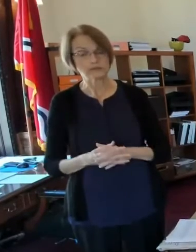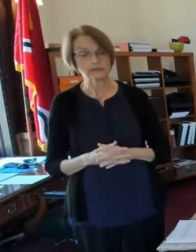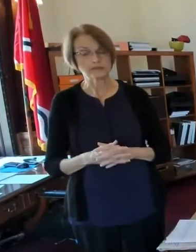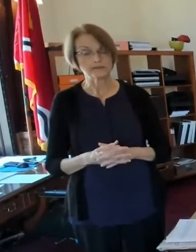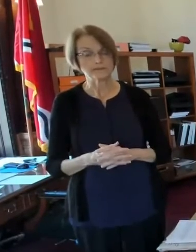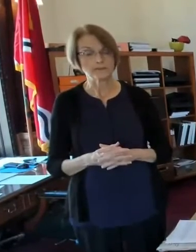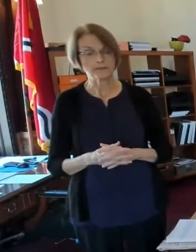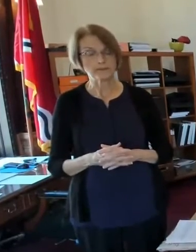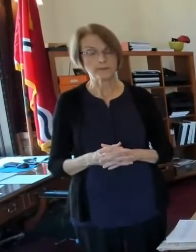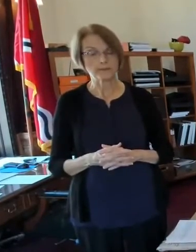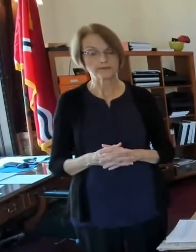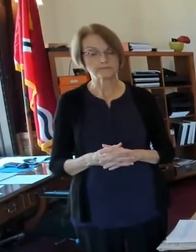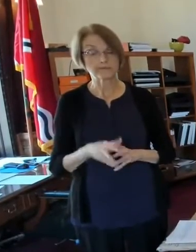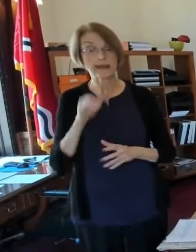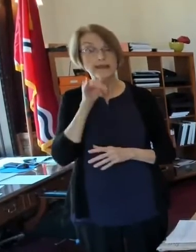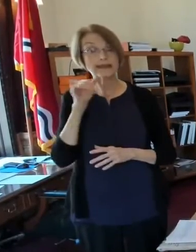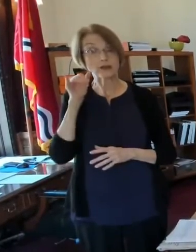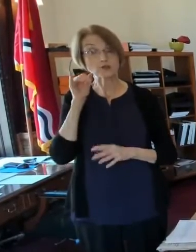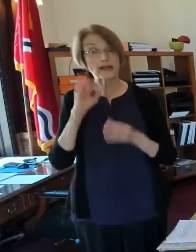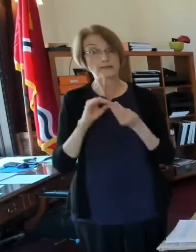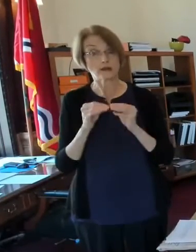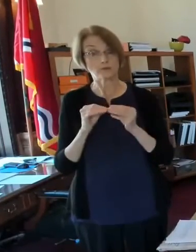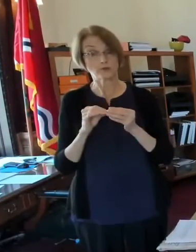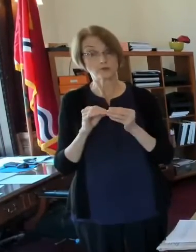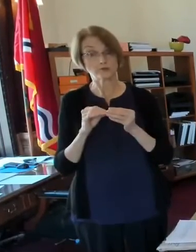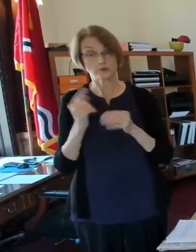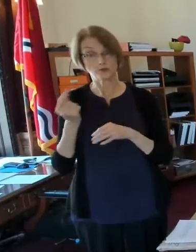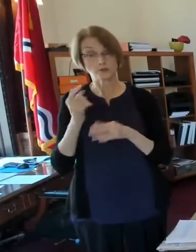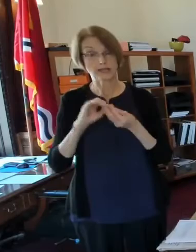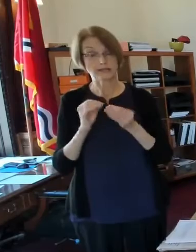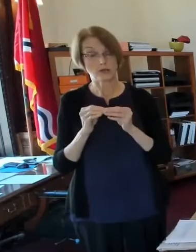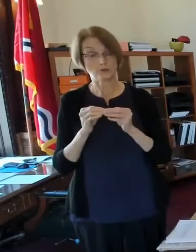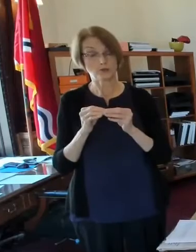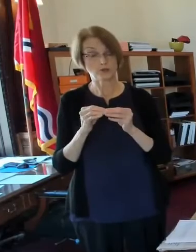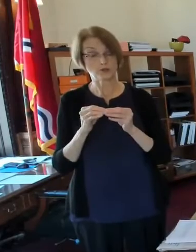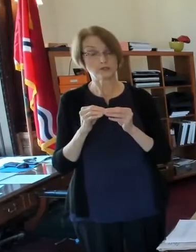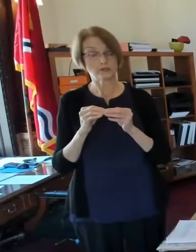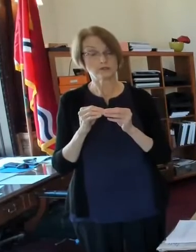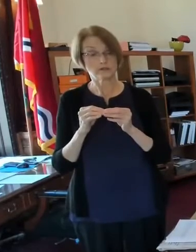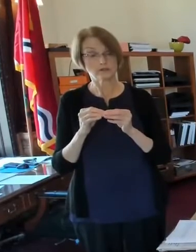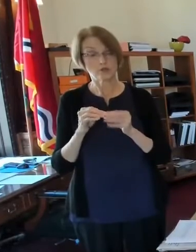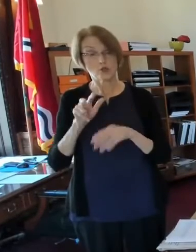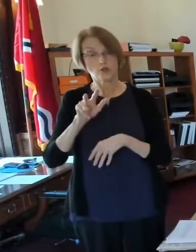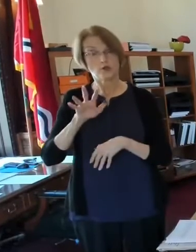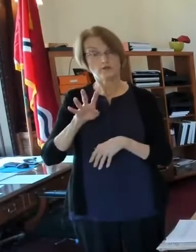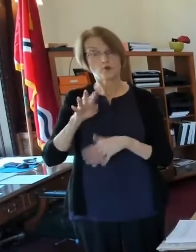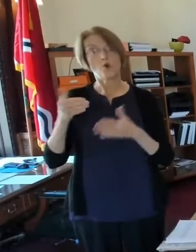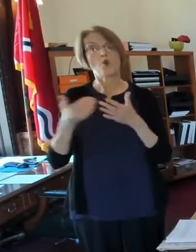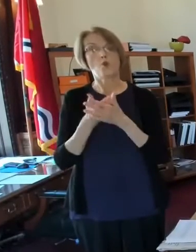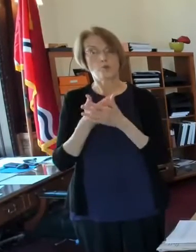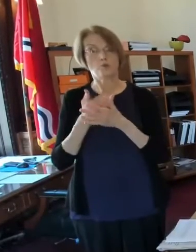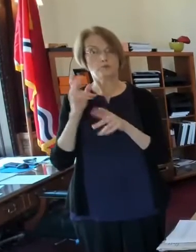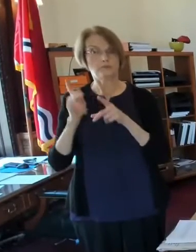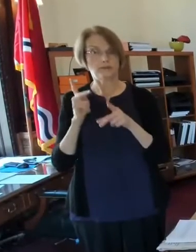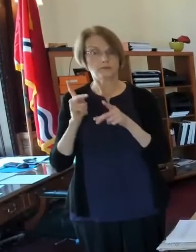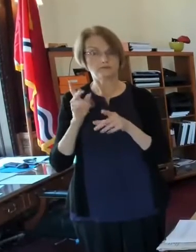So yesterday's numbers, the Tuesday's numbers, where we had 34 new